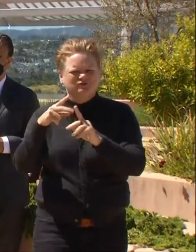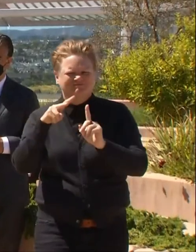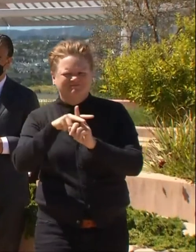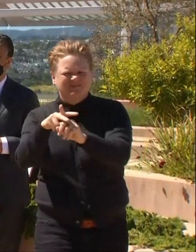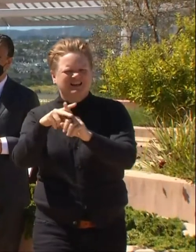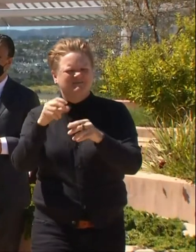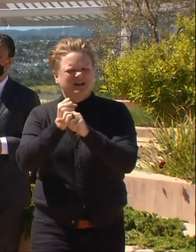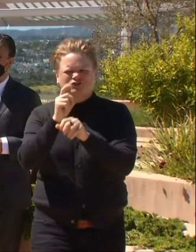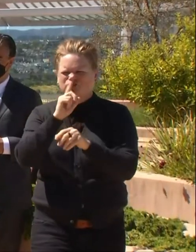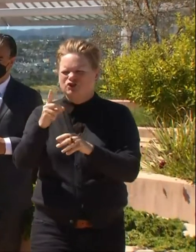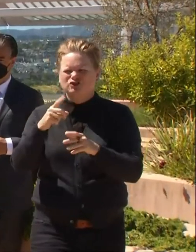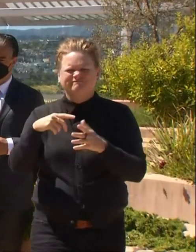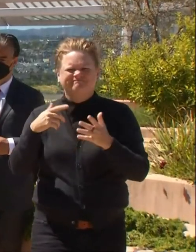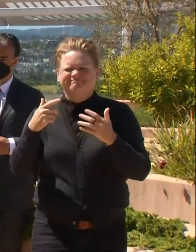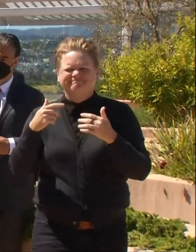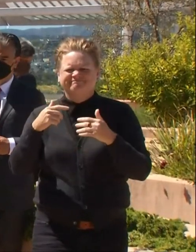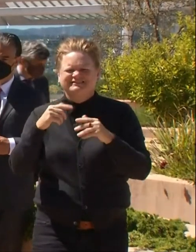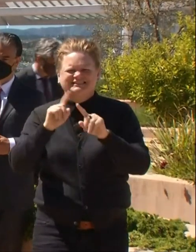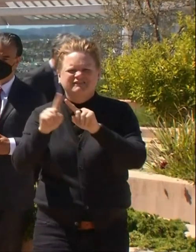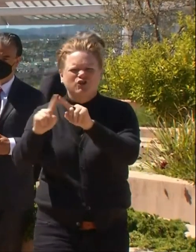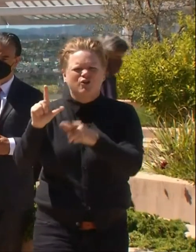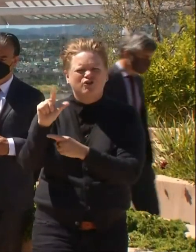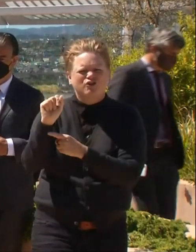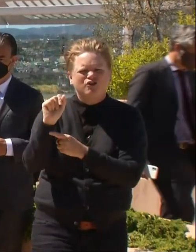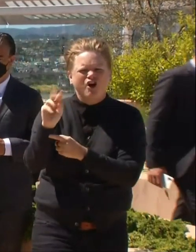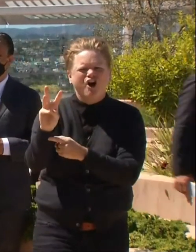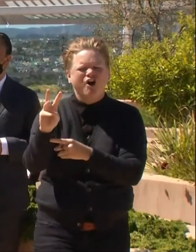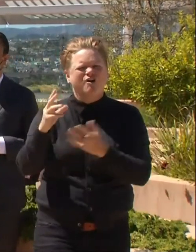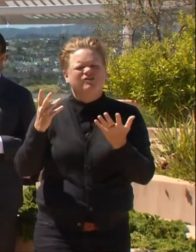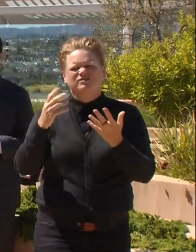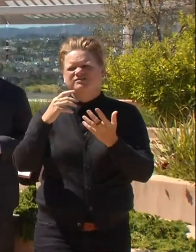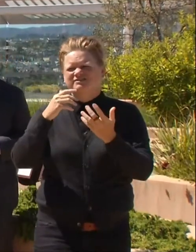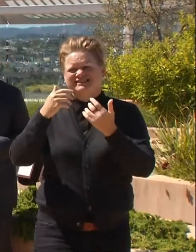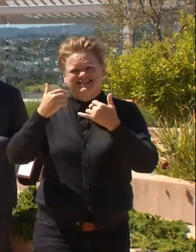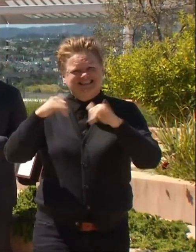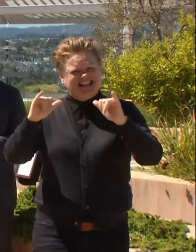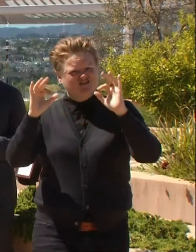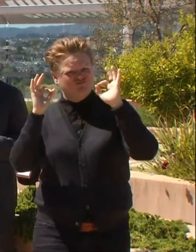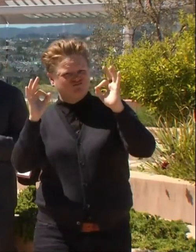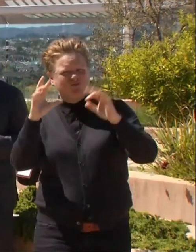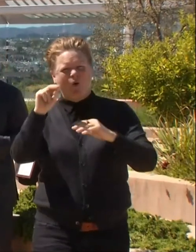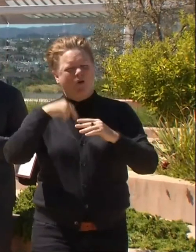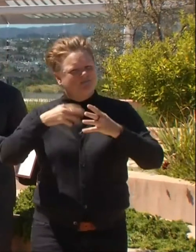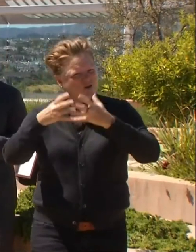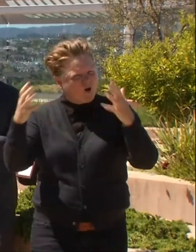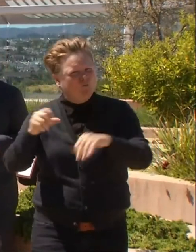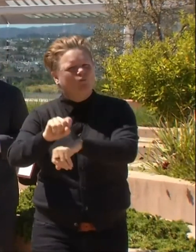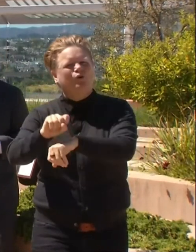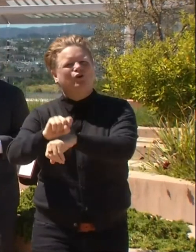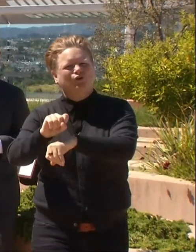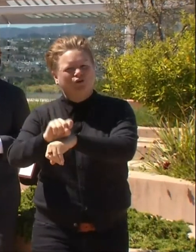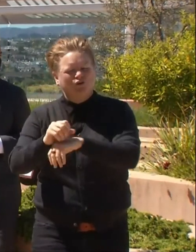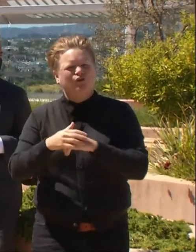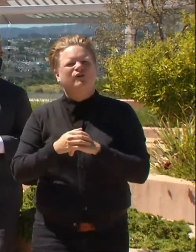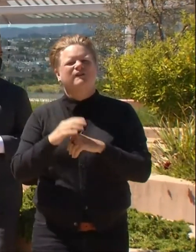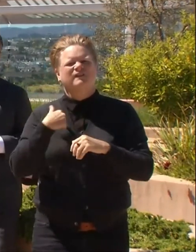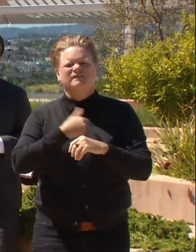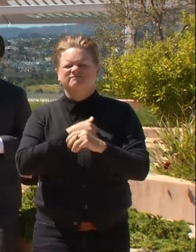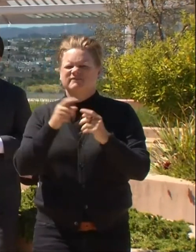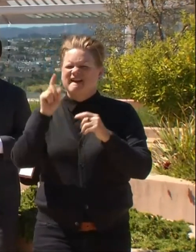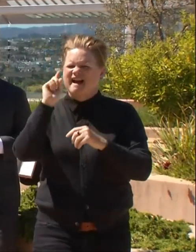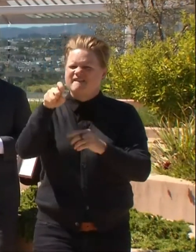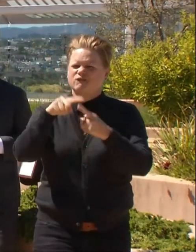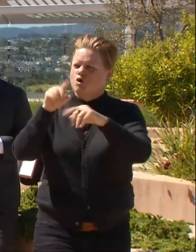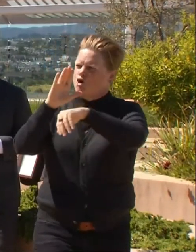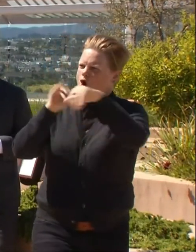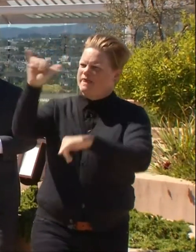promote. We got a lot of work to do, but you need to call folks out, and we need to call this federal judge